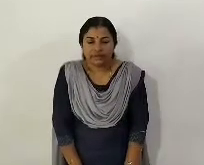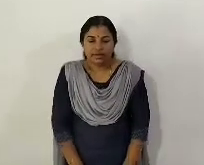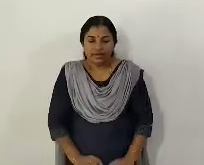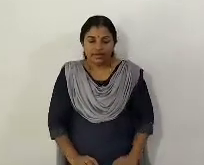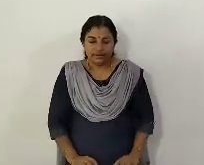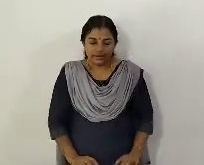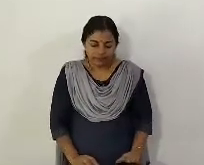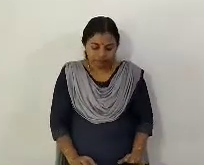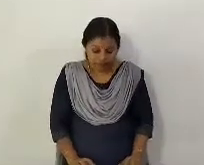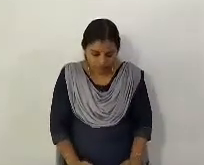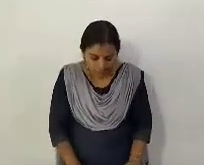Here,